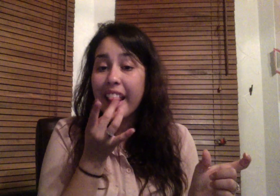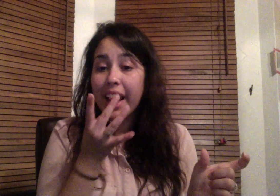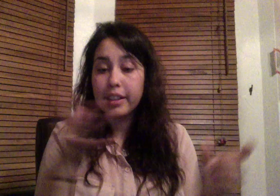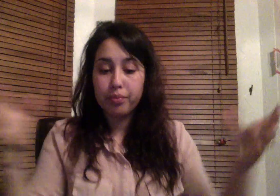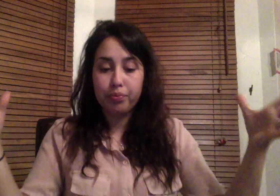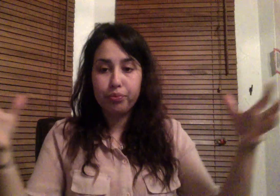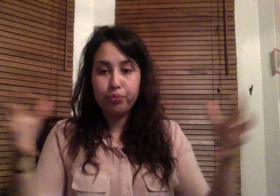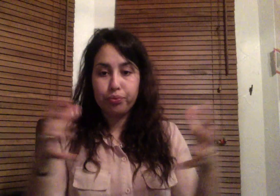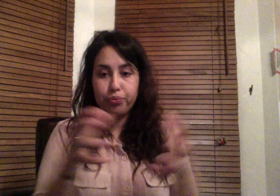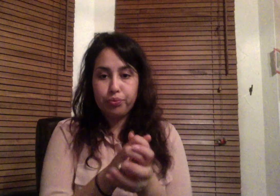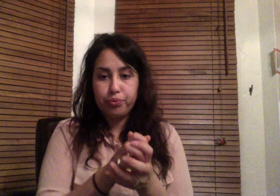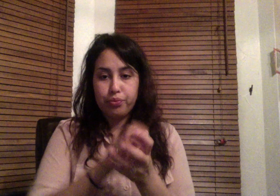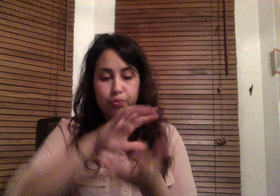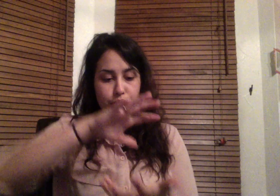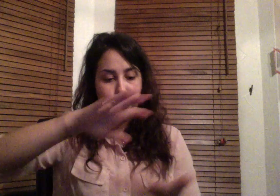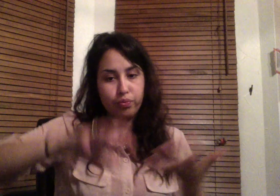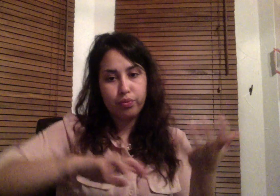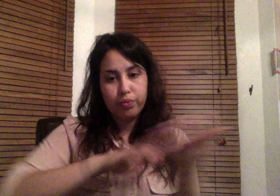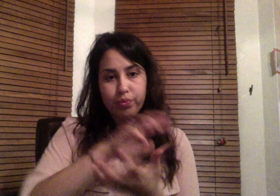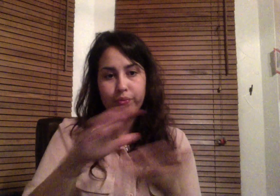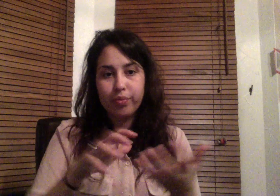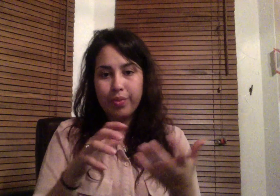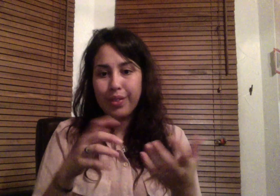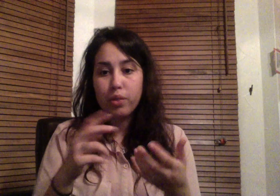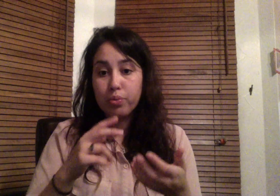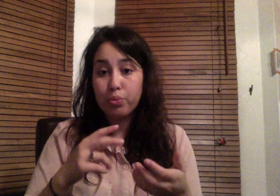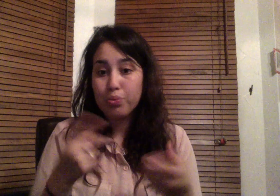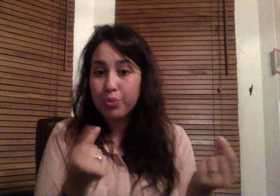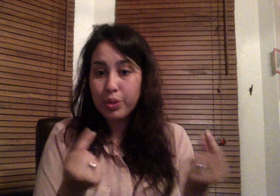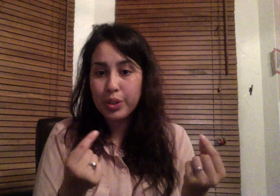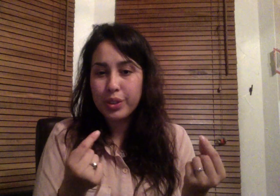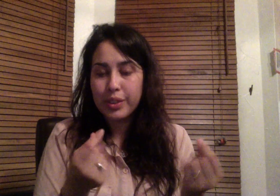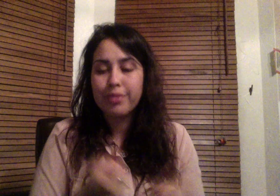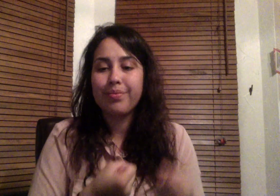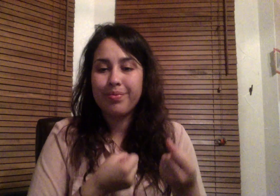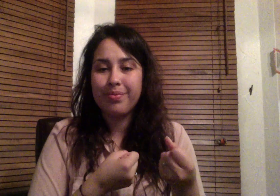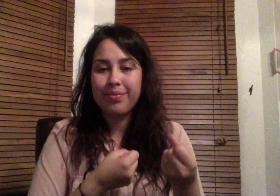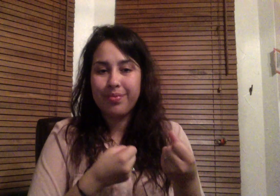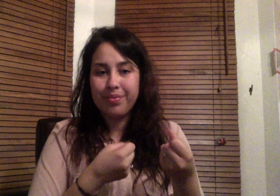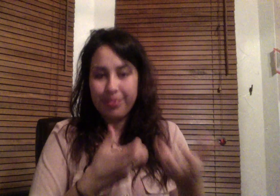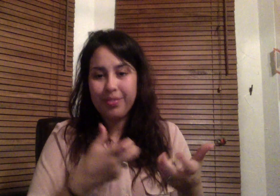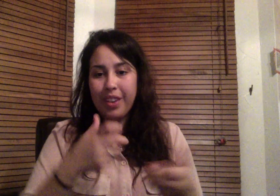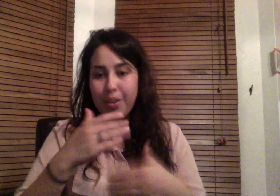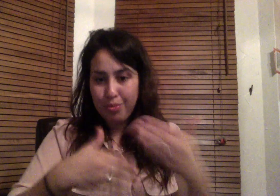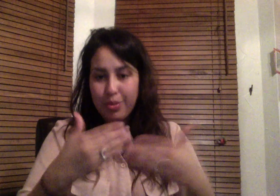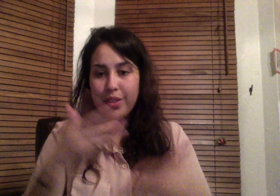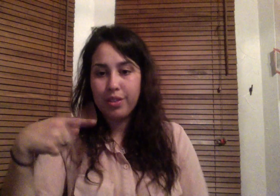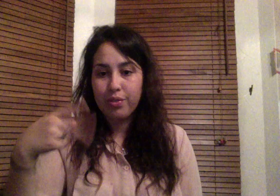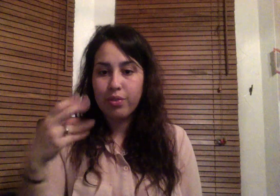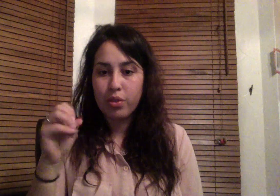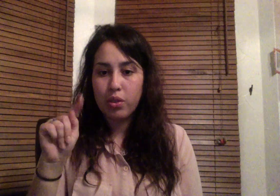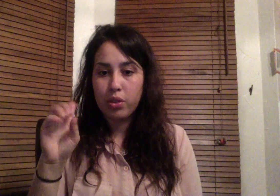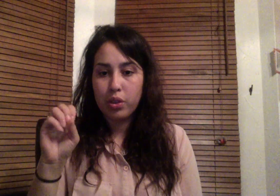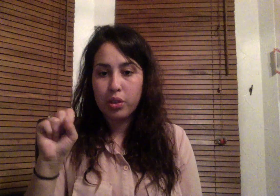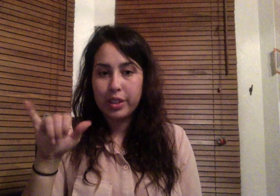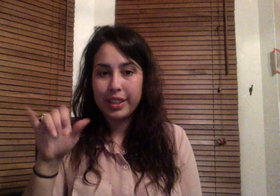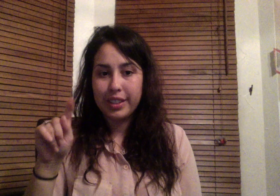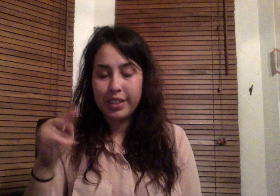So the essential factors for photosynthesis to take place include sunlight, water, and